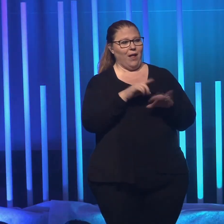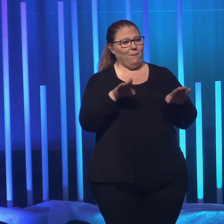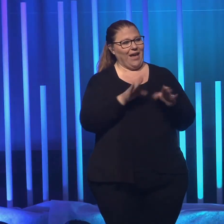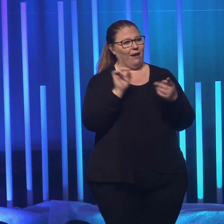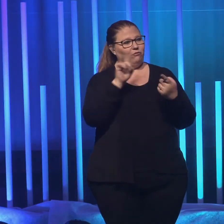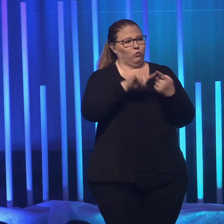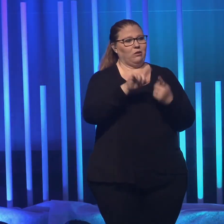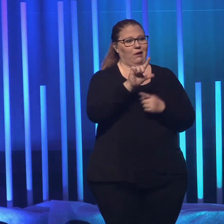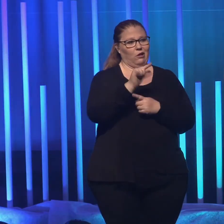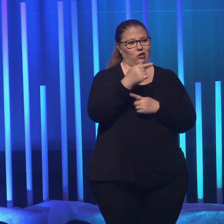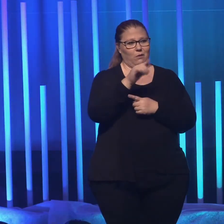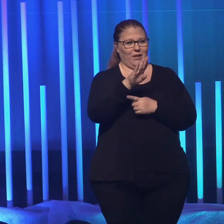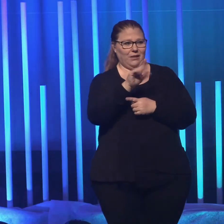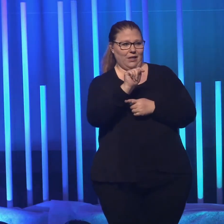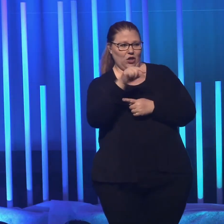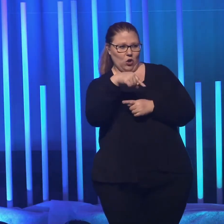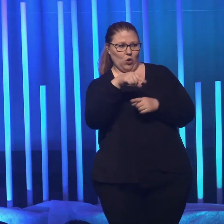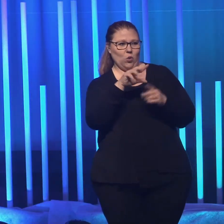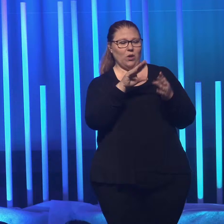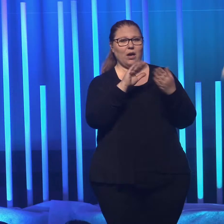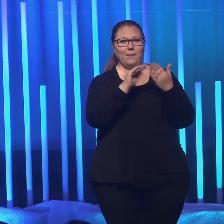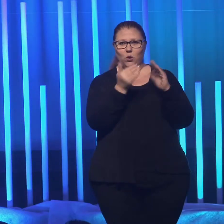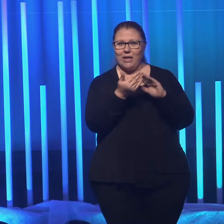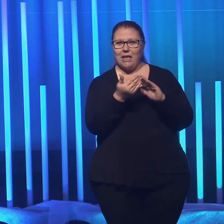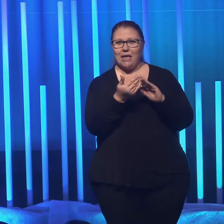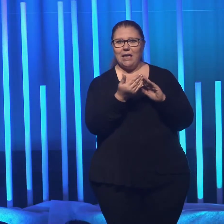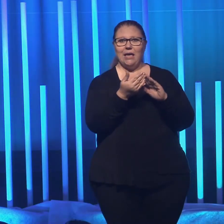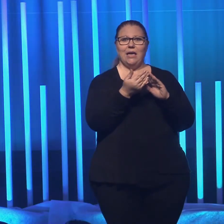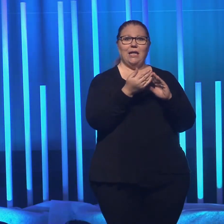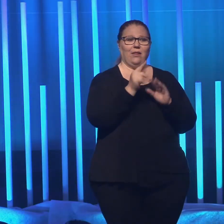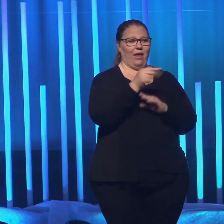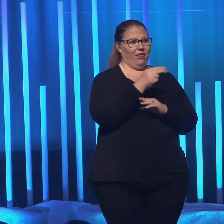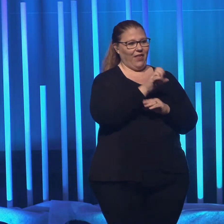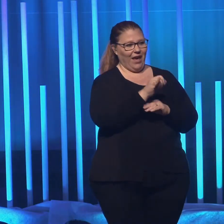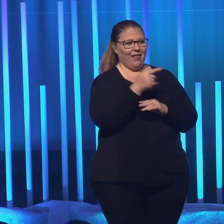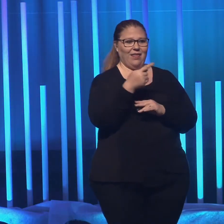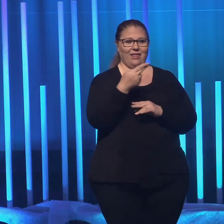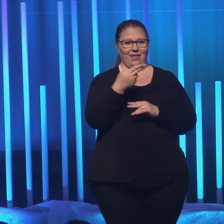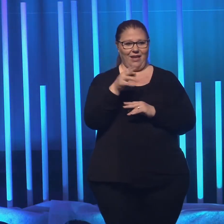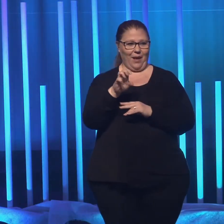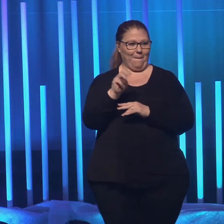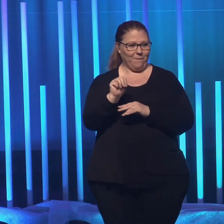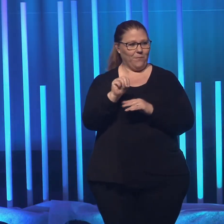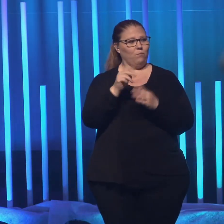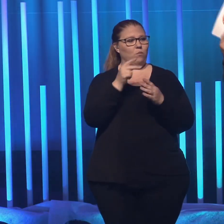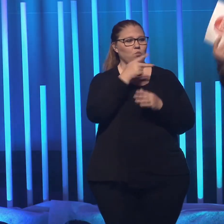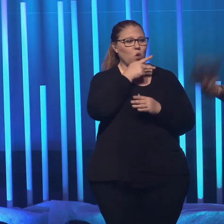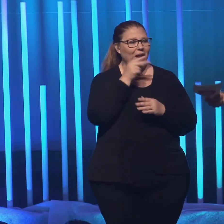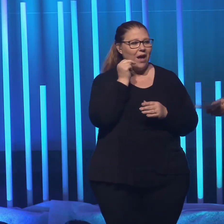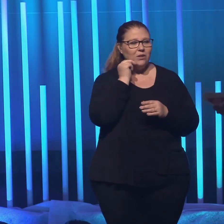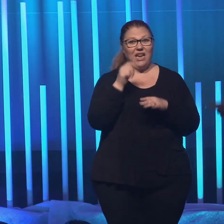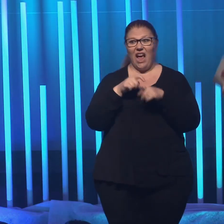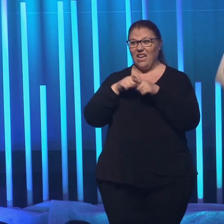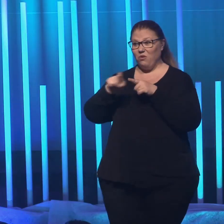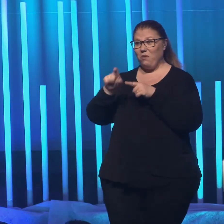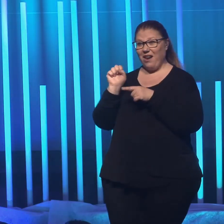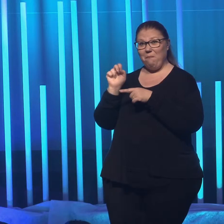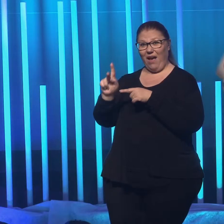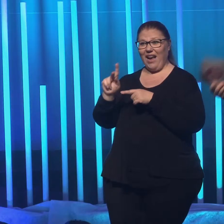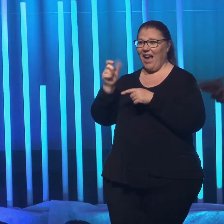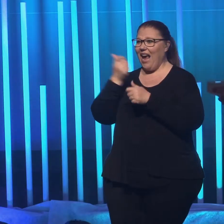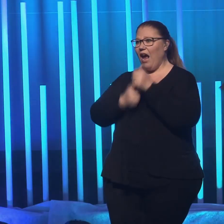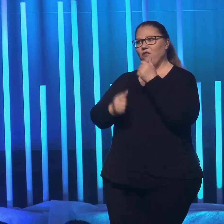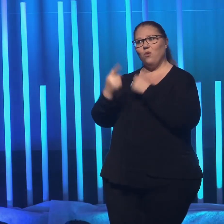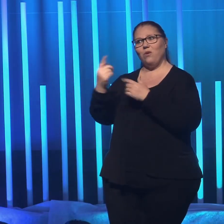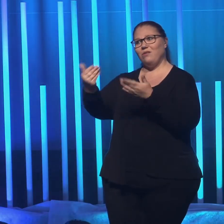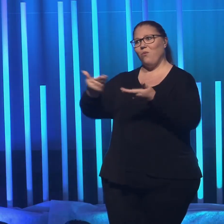plus community? How do you receive and welcome people who use they, them pronouns? And I was able to send a text message and say, well, everybody's welcome, of course. We're all